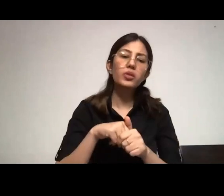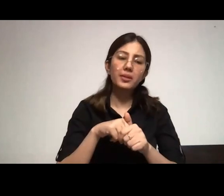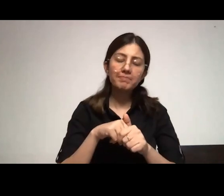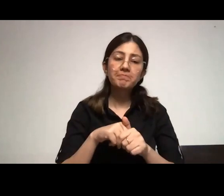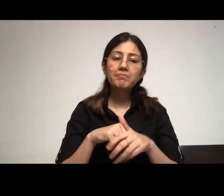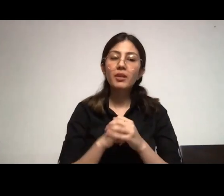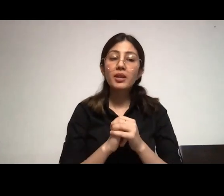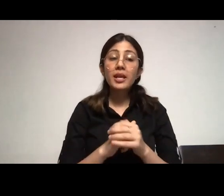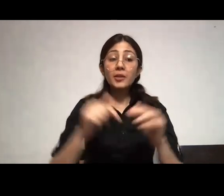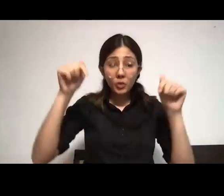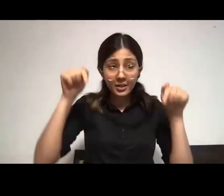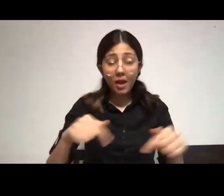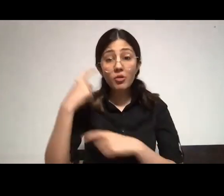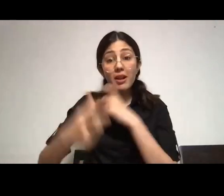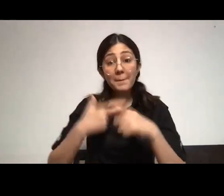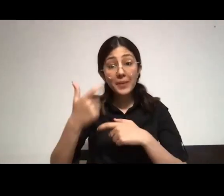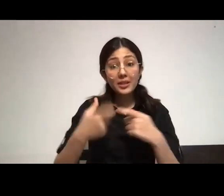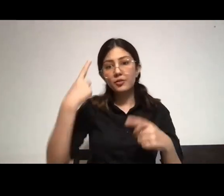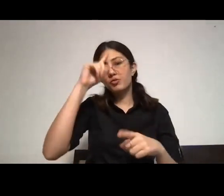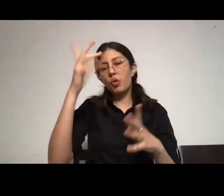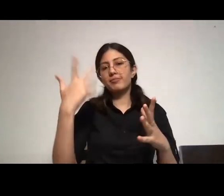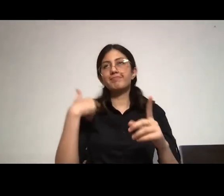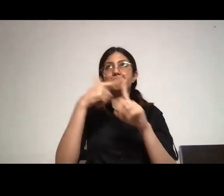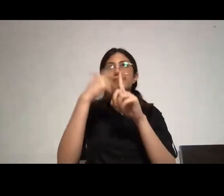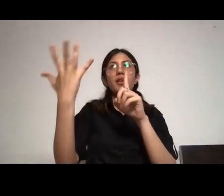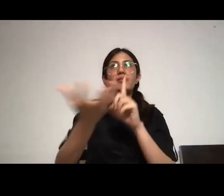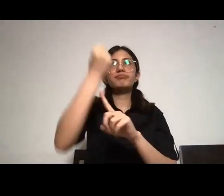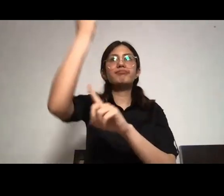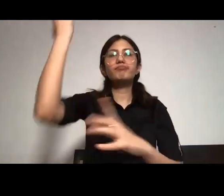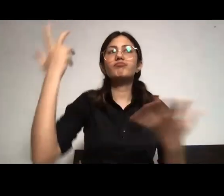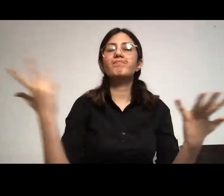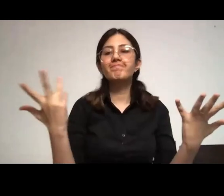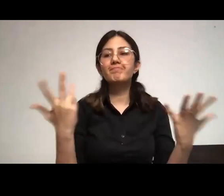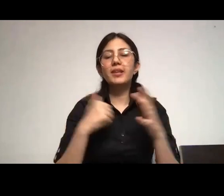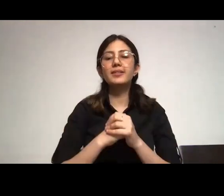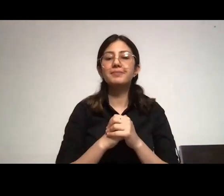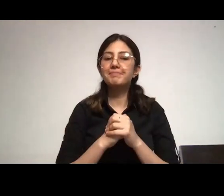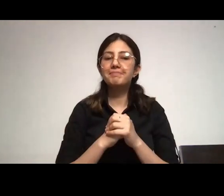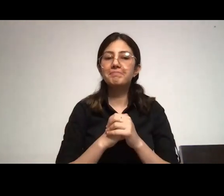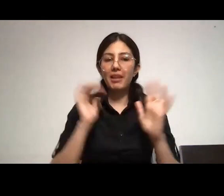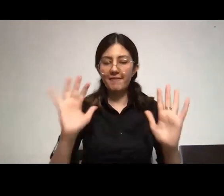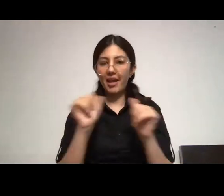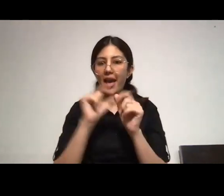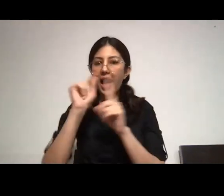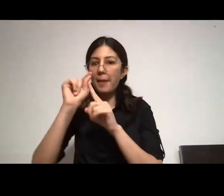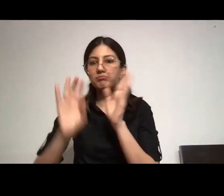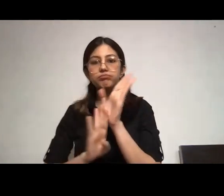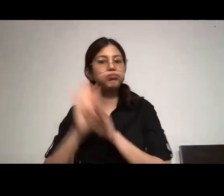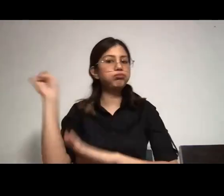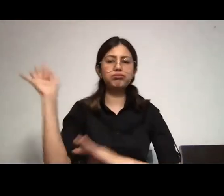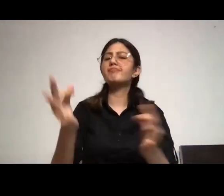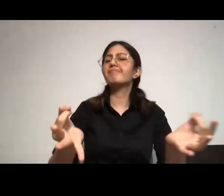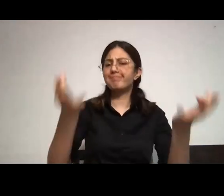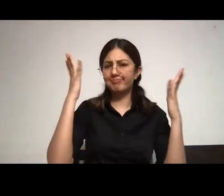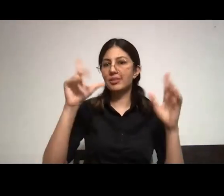So as far as our company is concerned, in terms of accomplishments, we have had, like the app has grown in 10 years